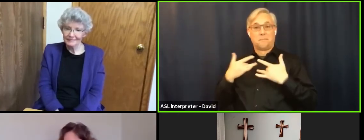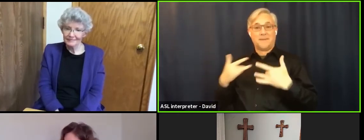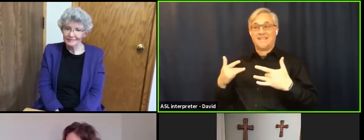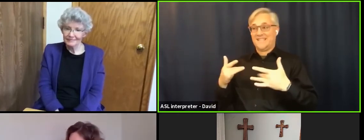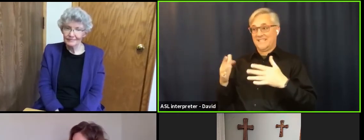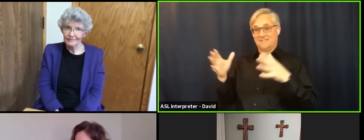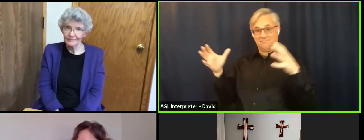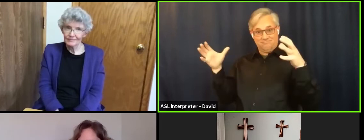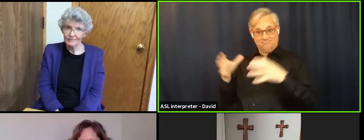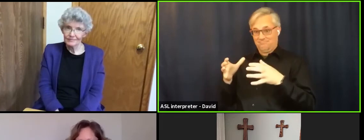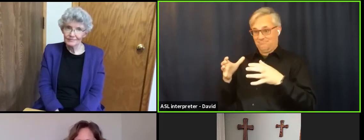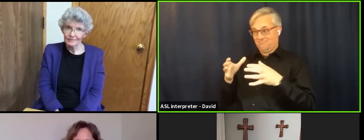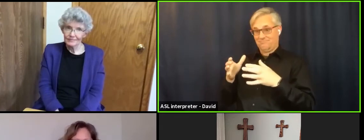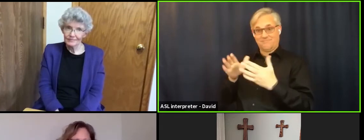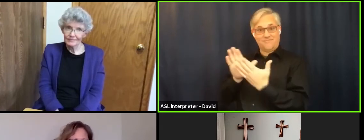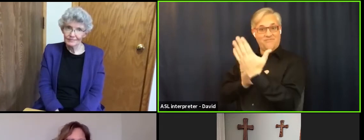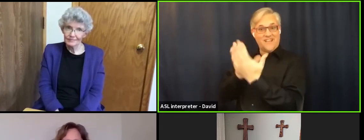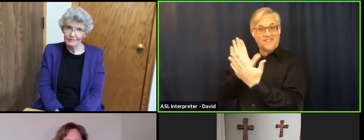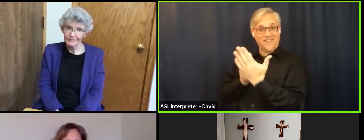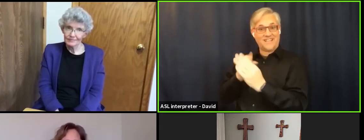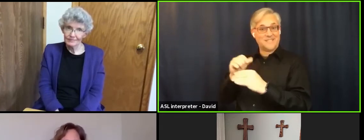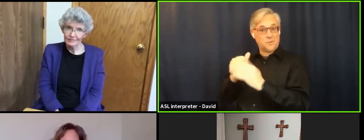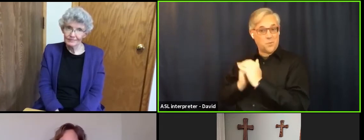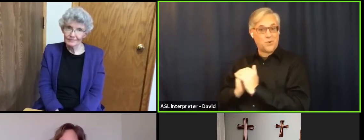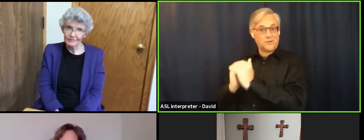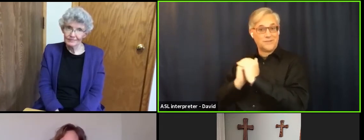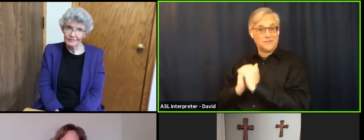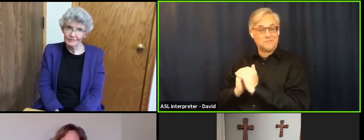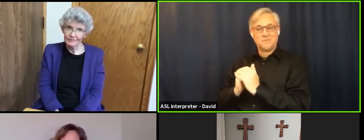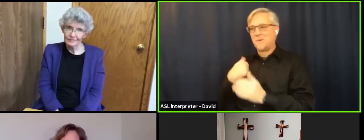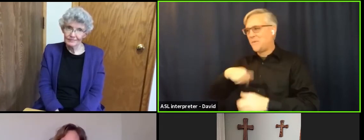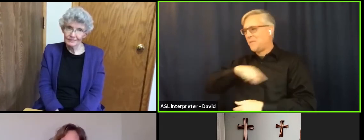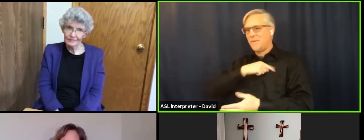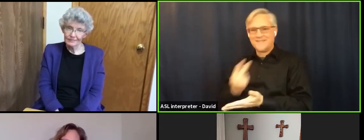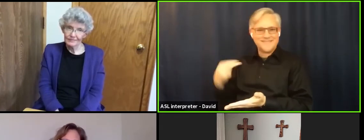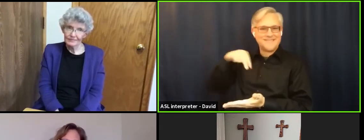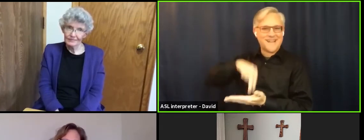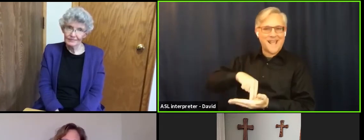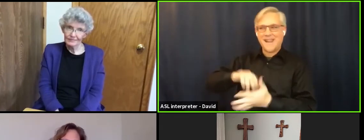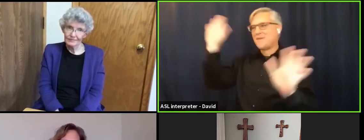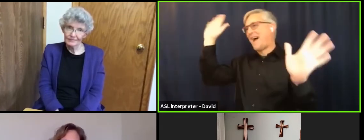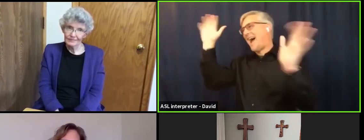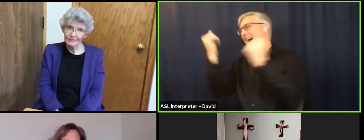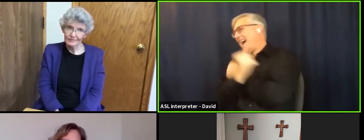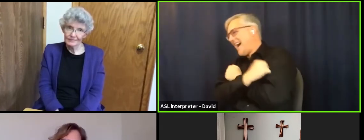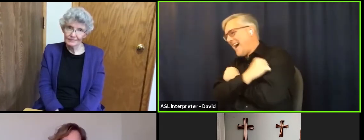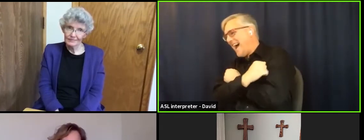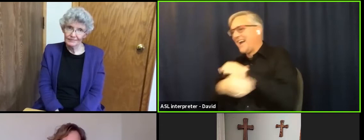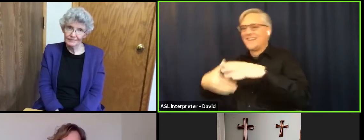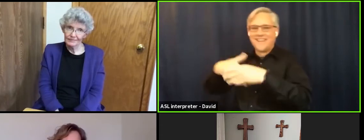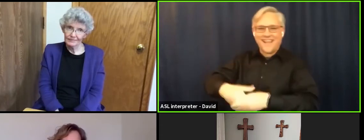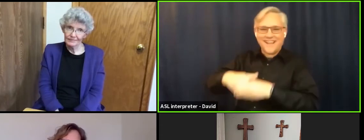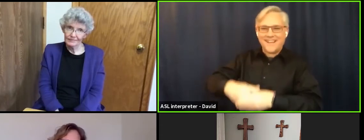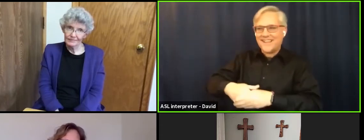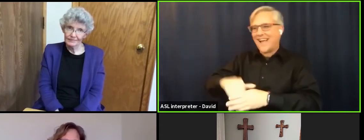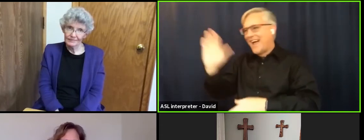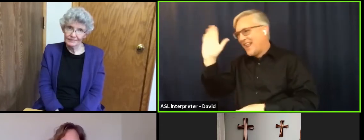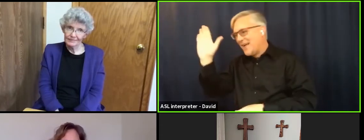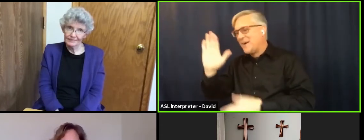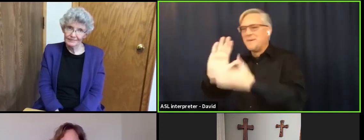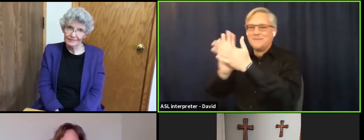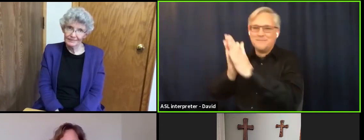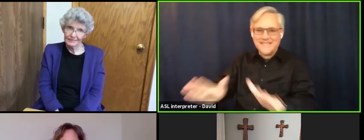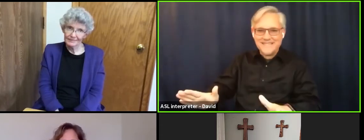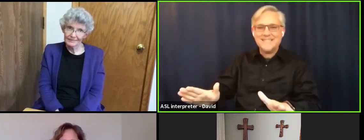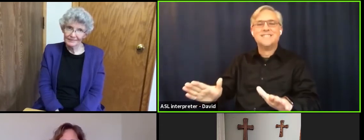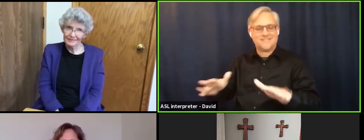at Bread of Life, that we stand up and we walk around and we greet one another with the peace that God gives to